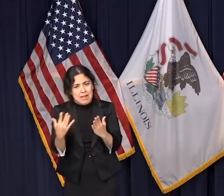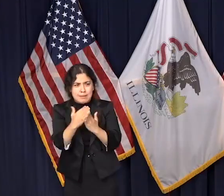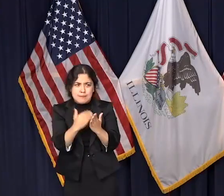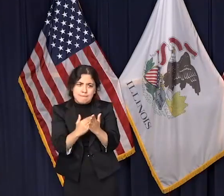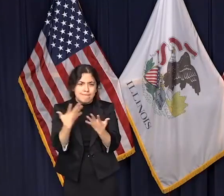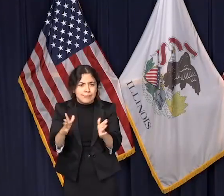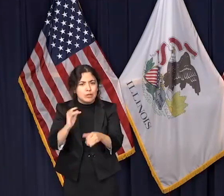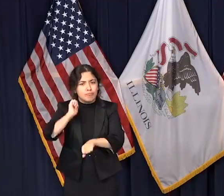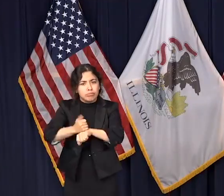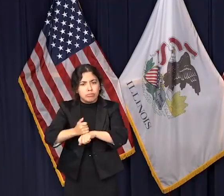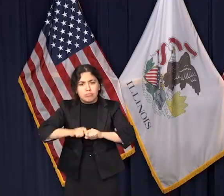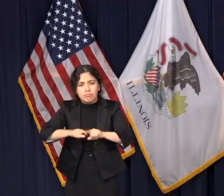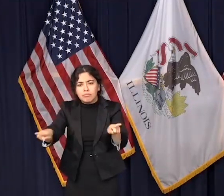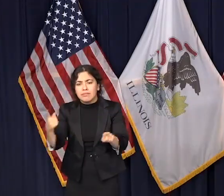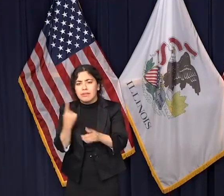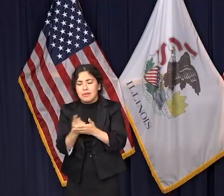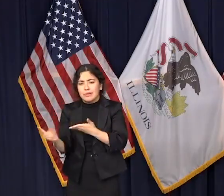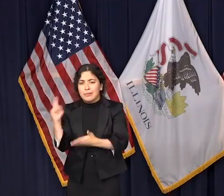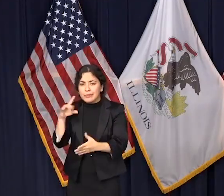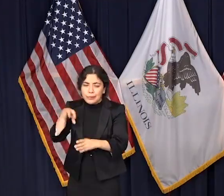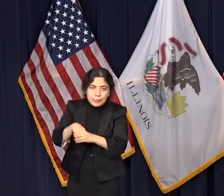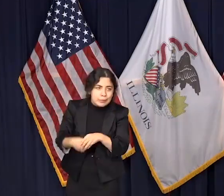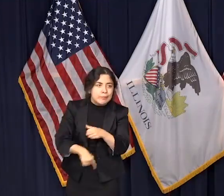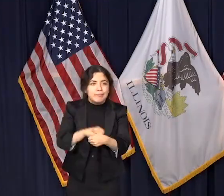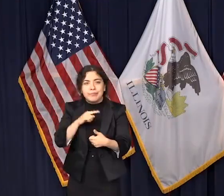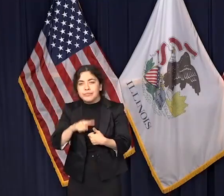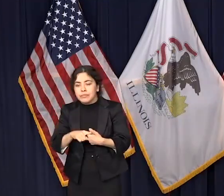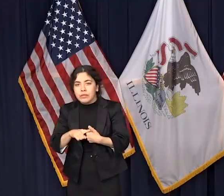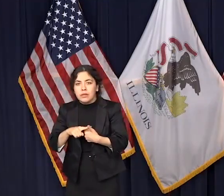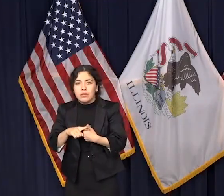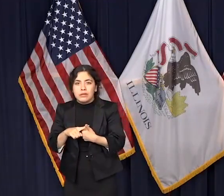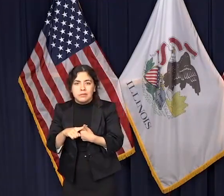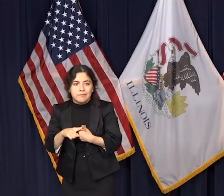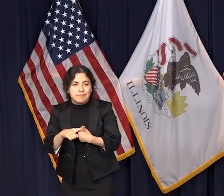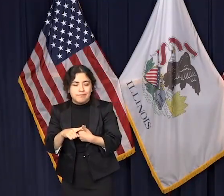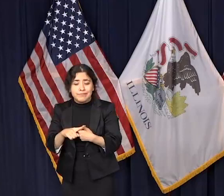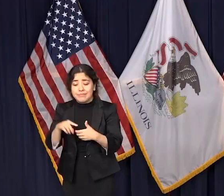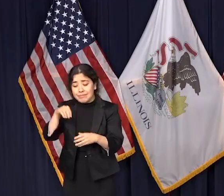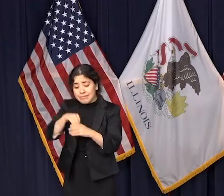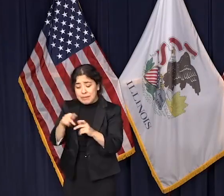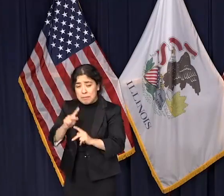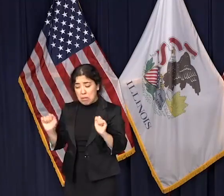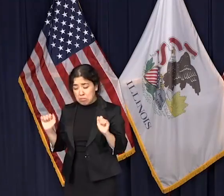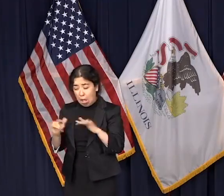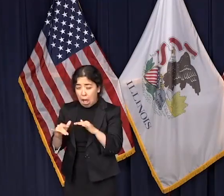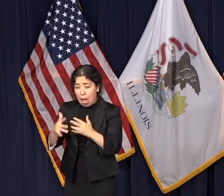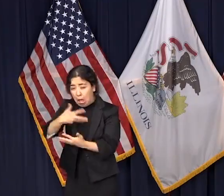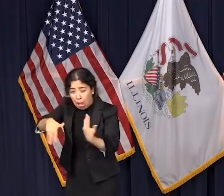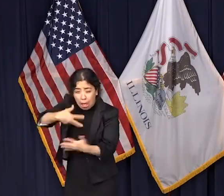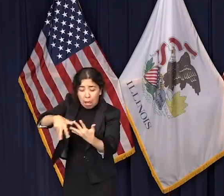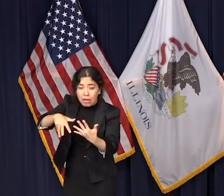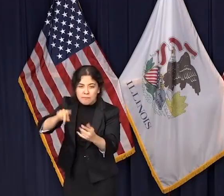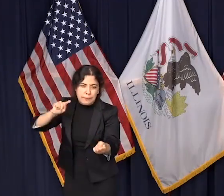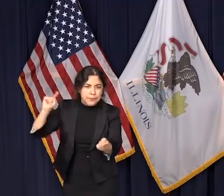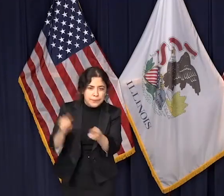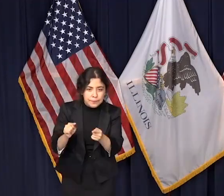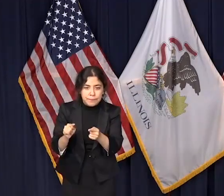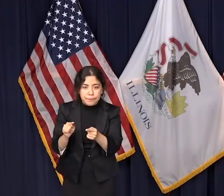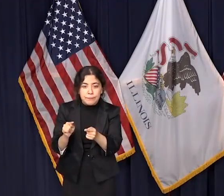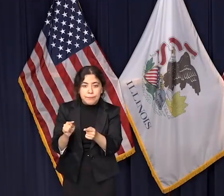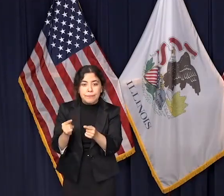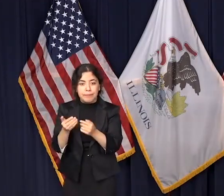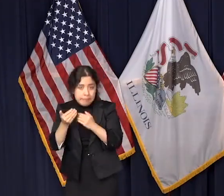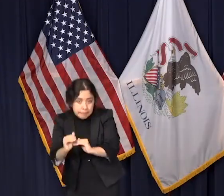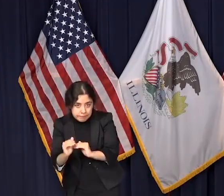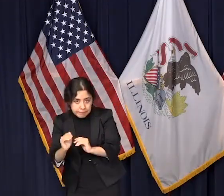put forward last week that include things like reducing or eliminating capacity indoors in bars across the state. It